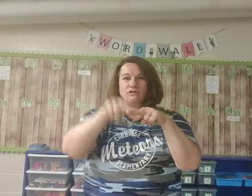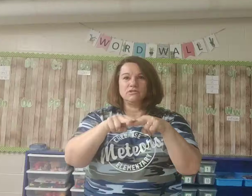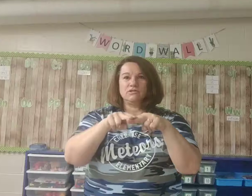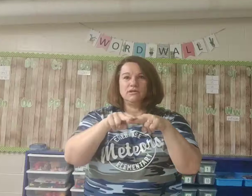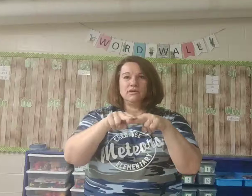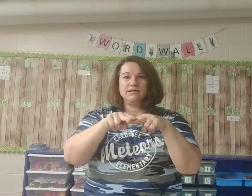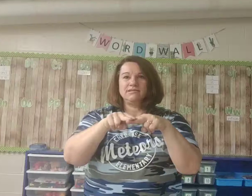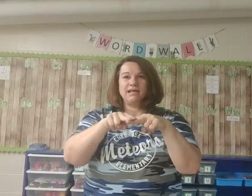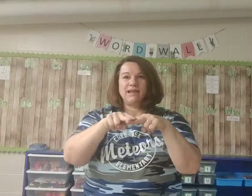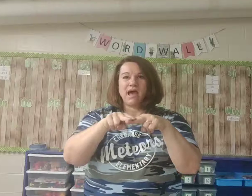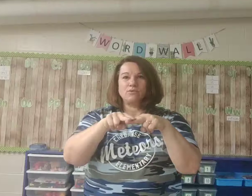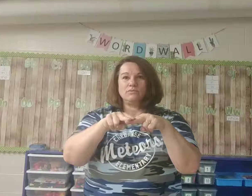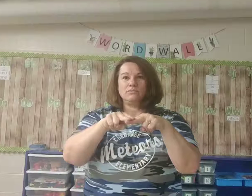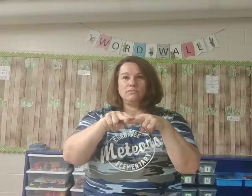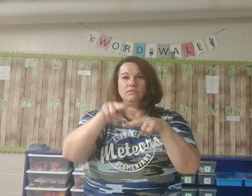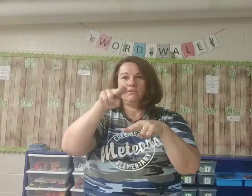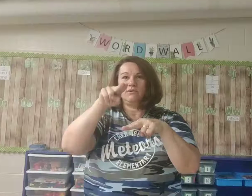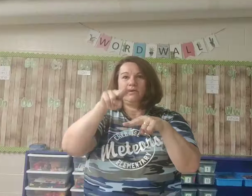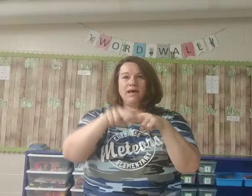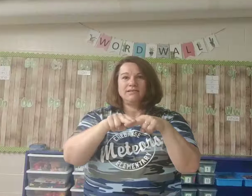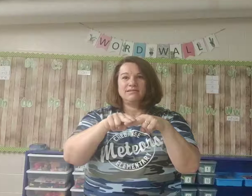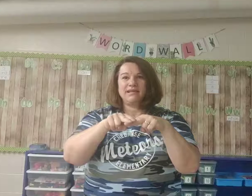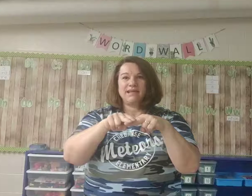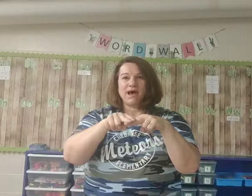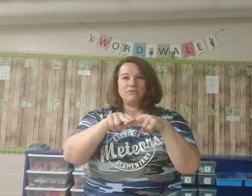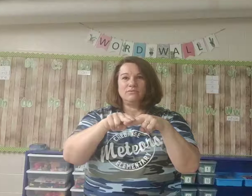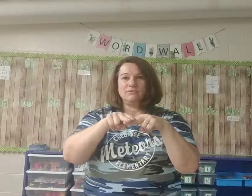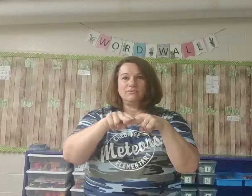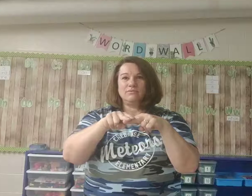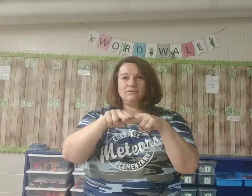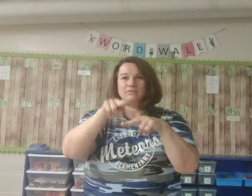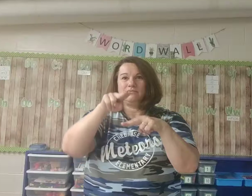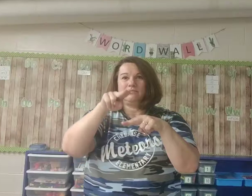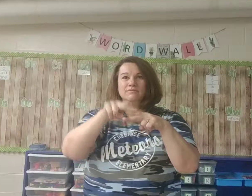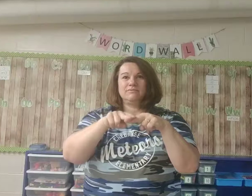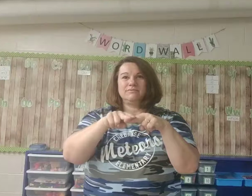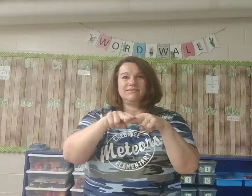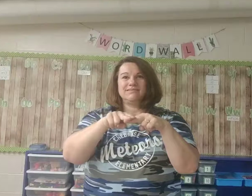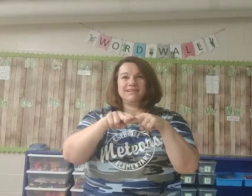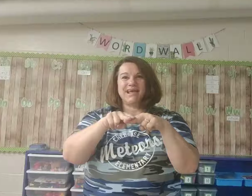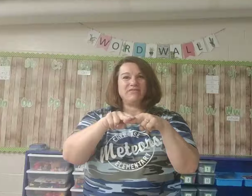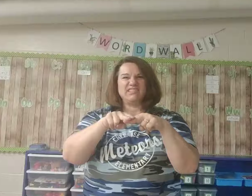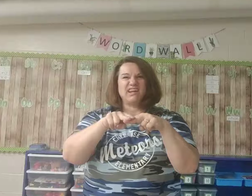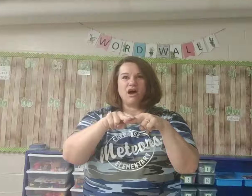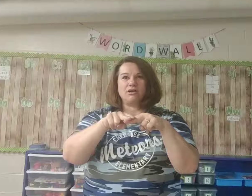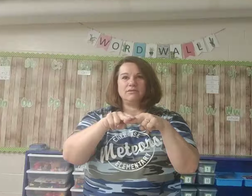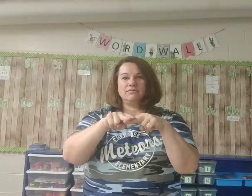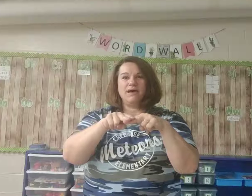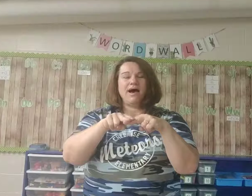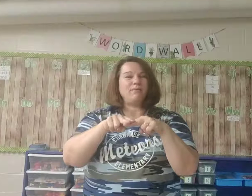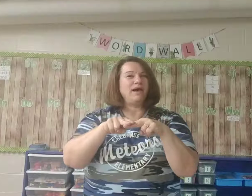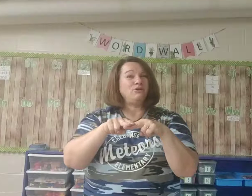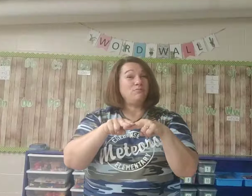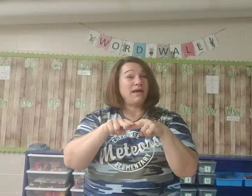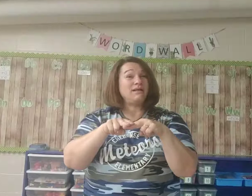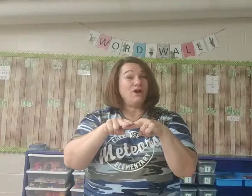fingers. Sit down. Sit down. Sit down. That's not hard. I bet you might know